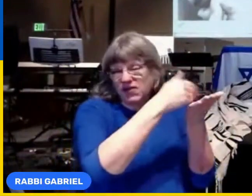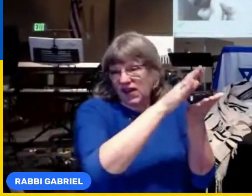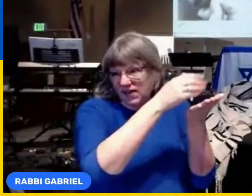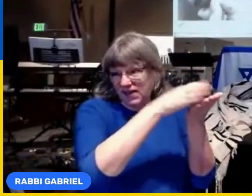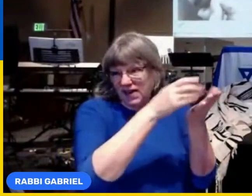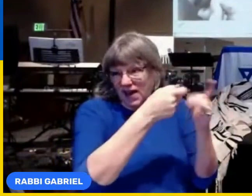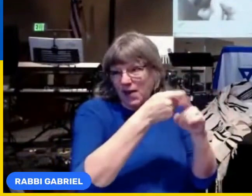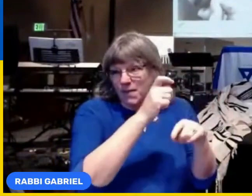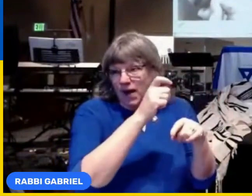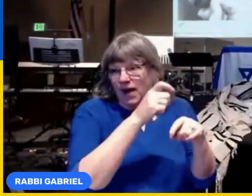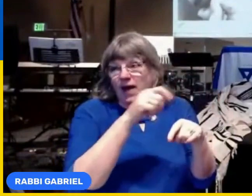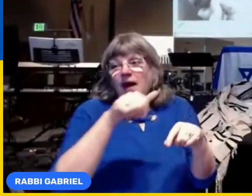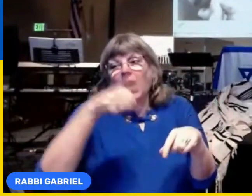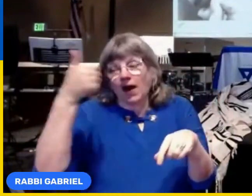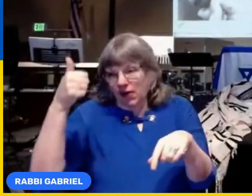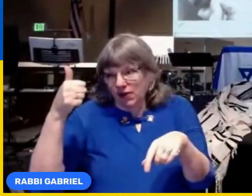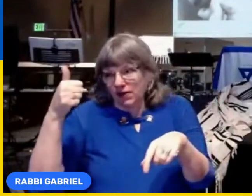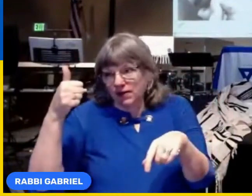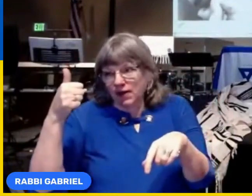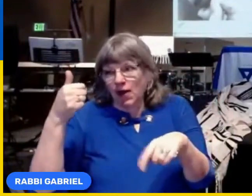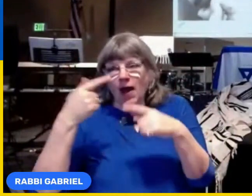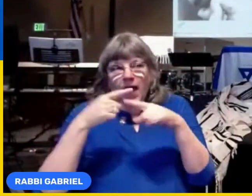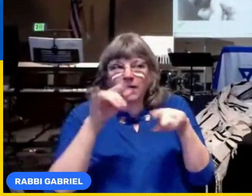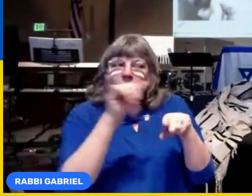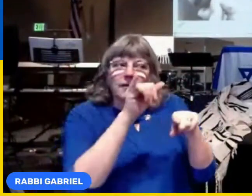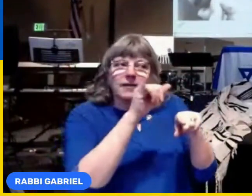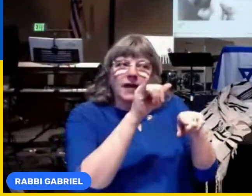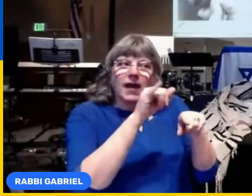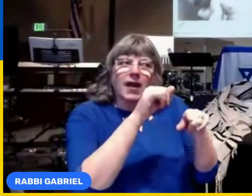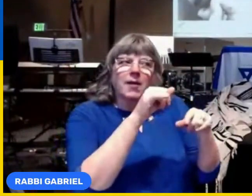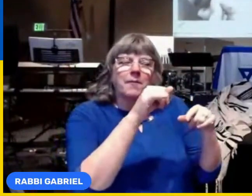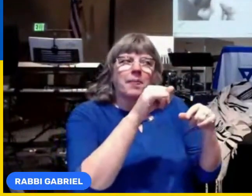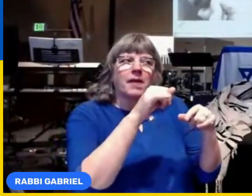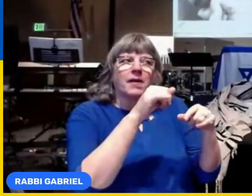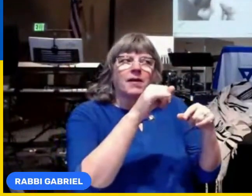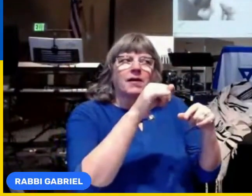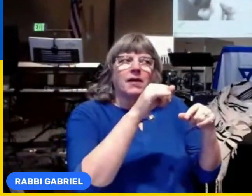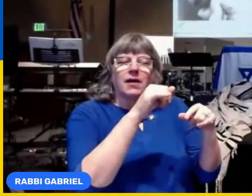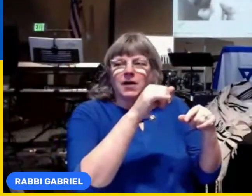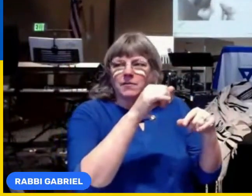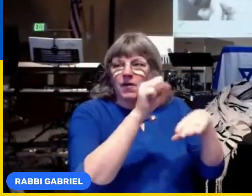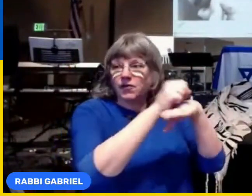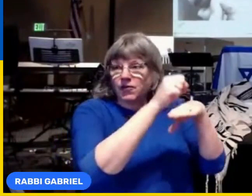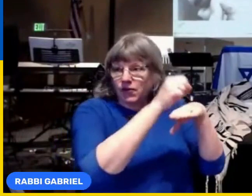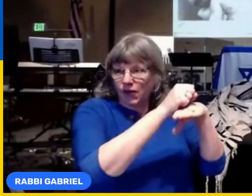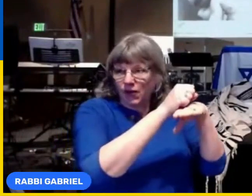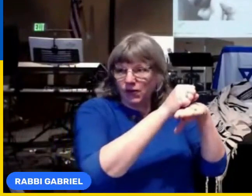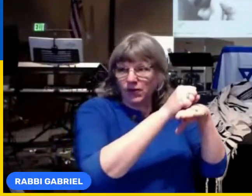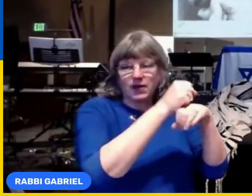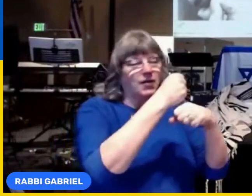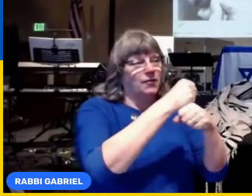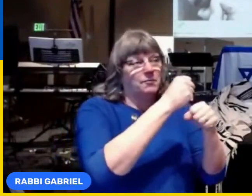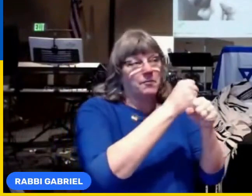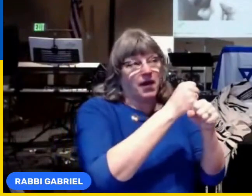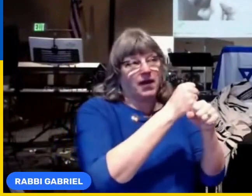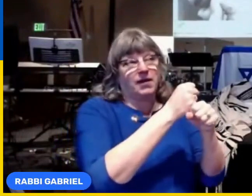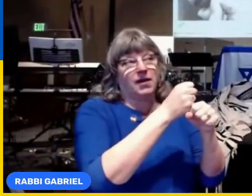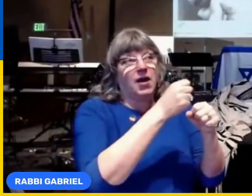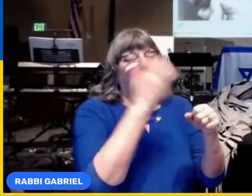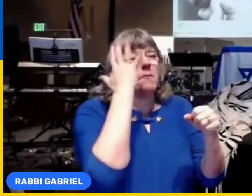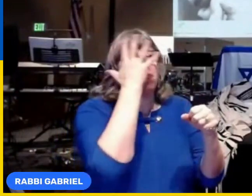So this is from, with a little bit of my own writing, but this story comes